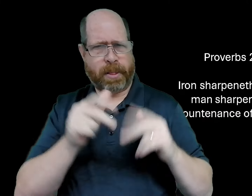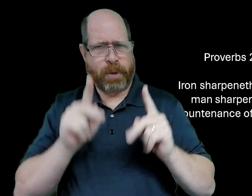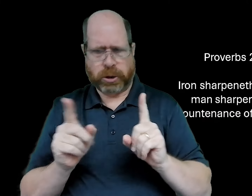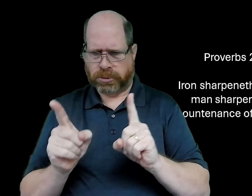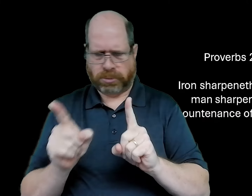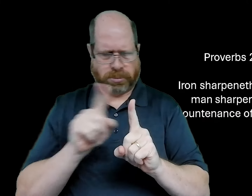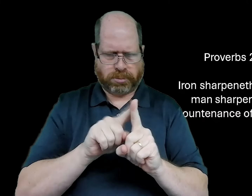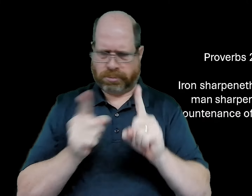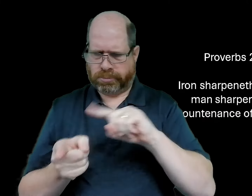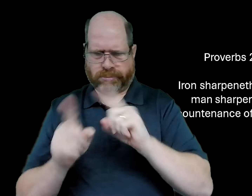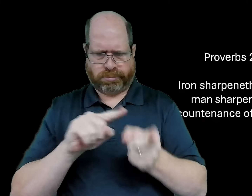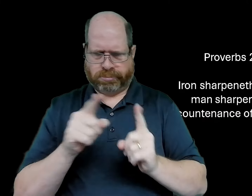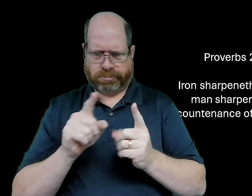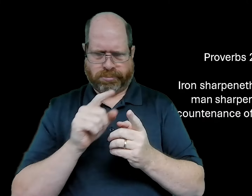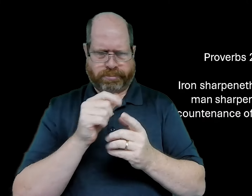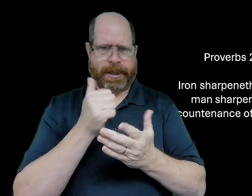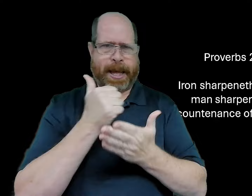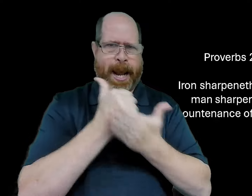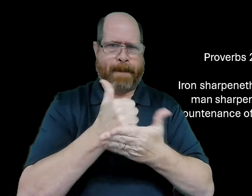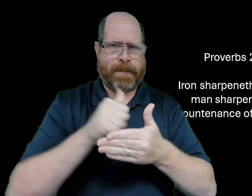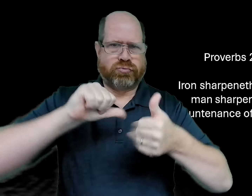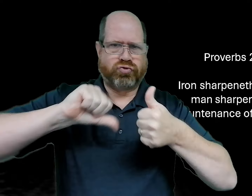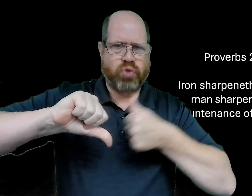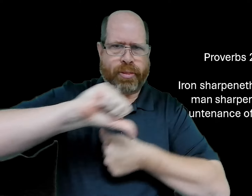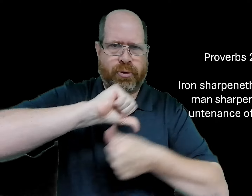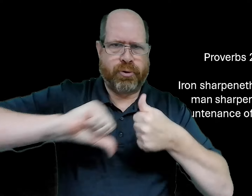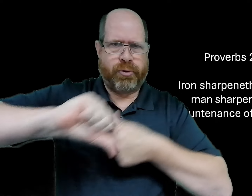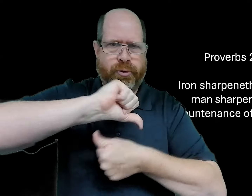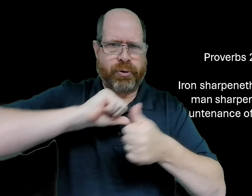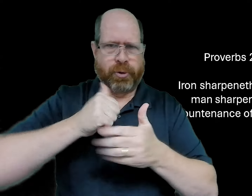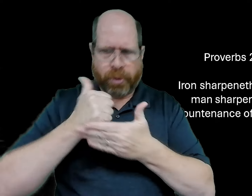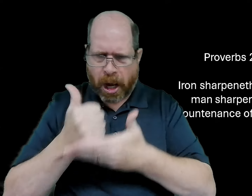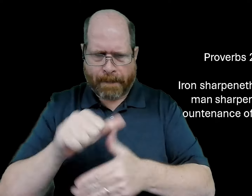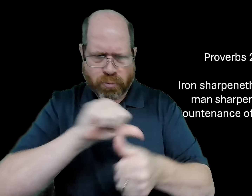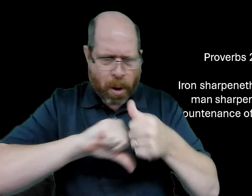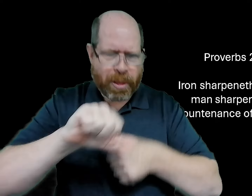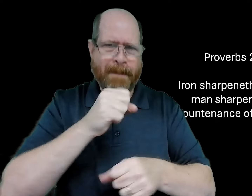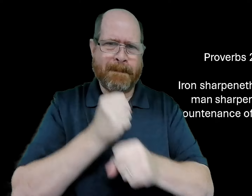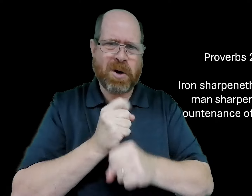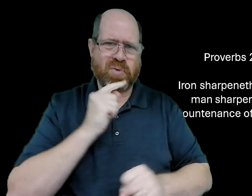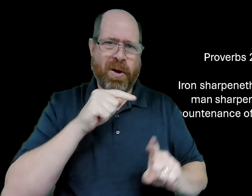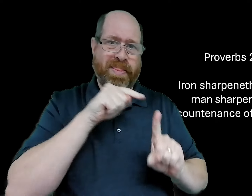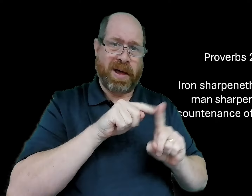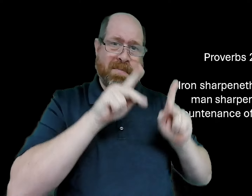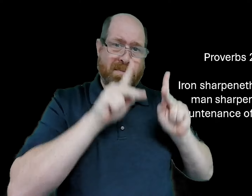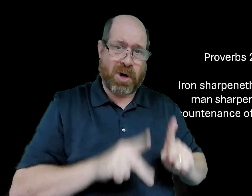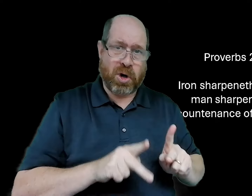Proverbs, Solomon wrote these. If you help each other and you make sure